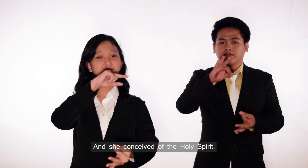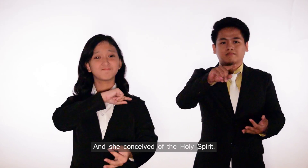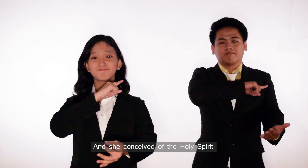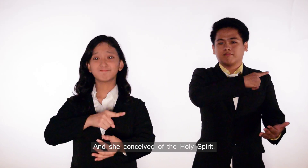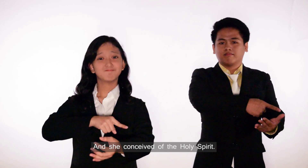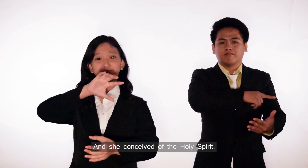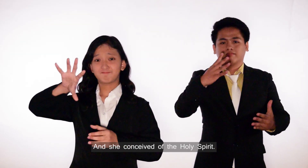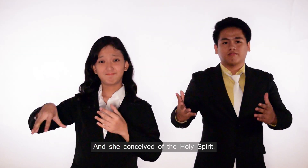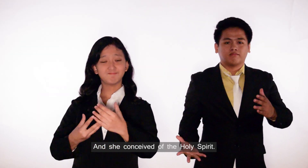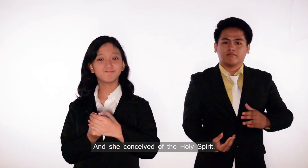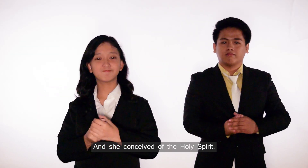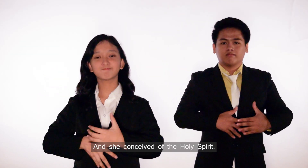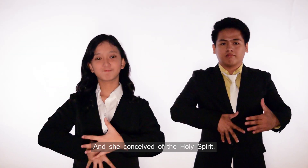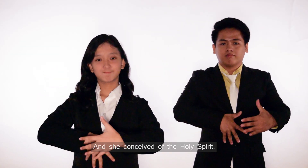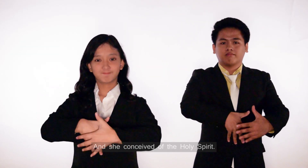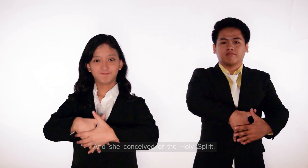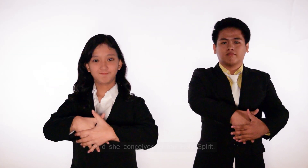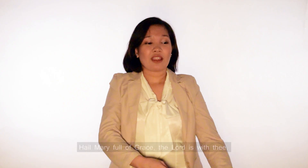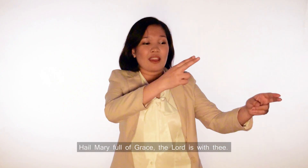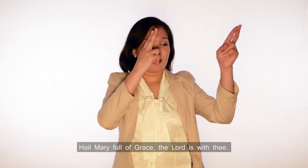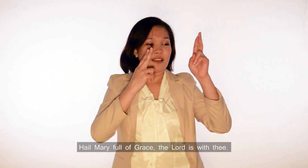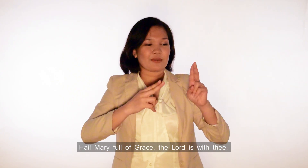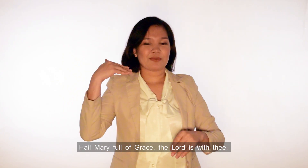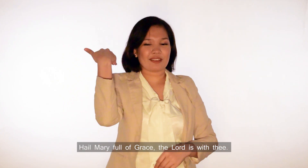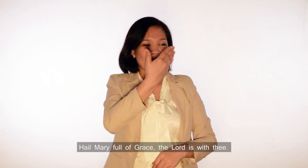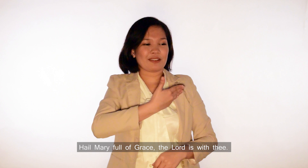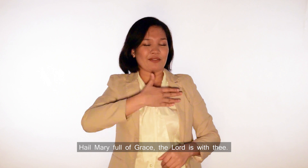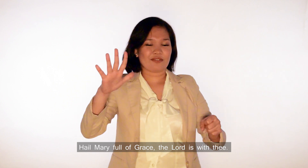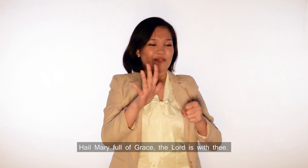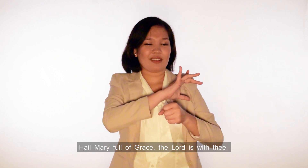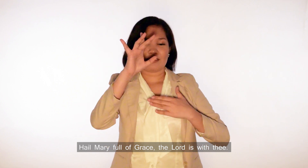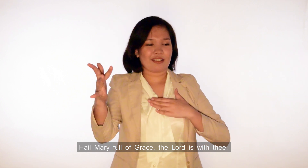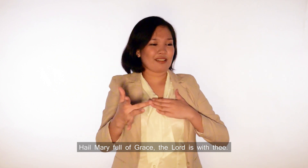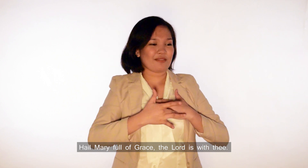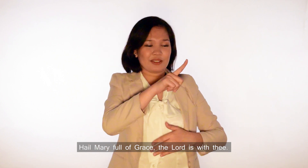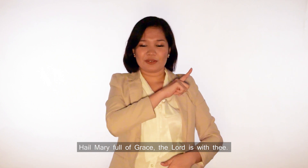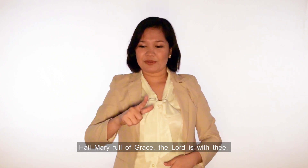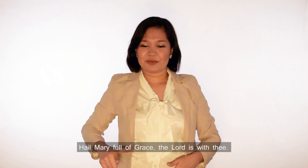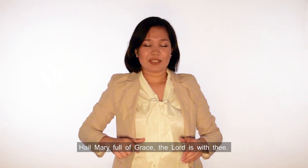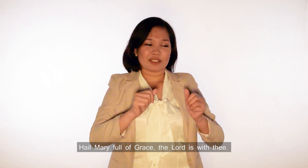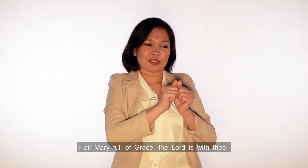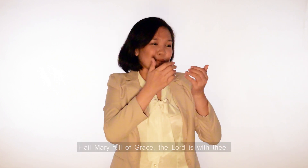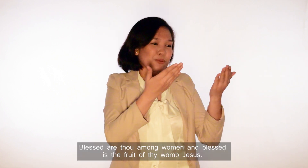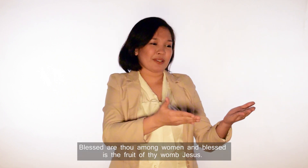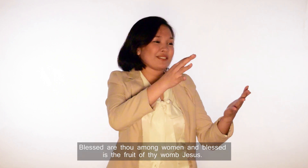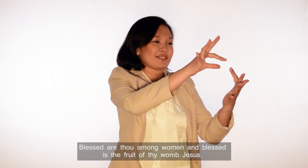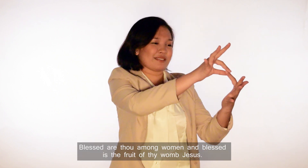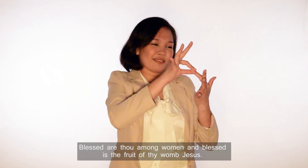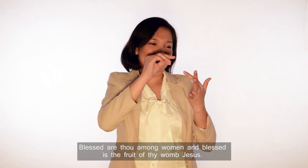the Holy Spirit. Hail Mary, full of grace, the Lord is with you. Blessed are you among